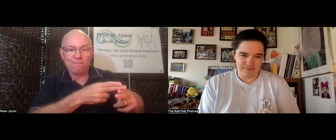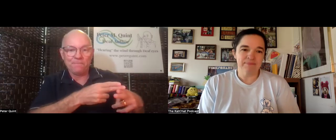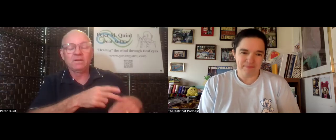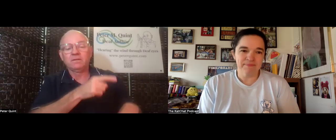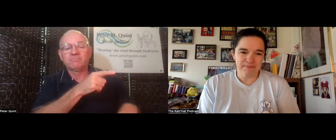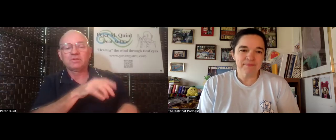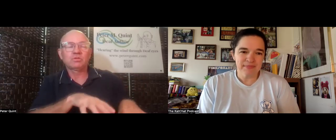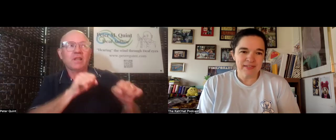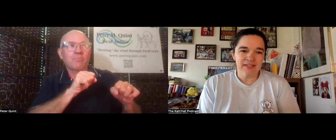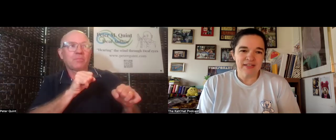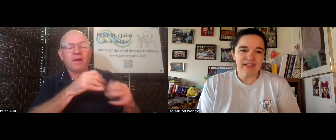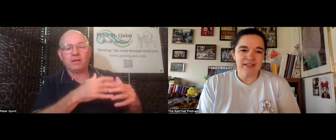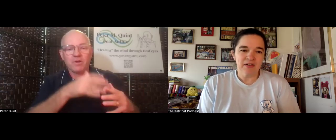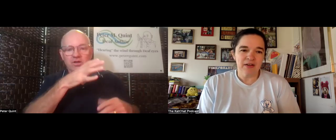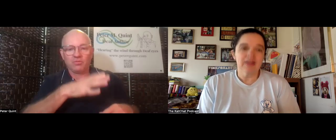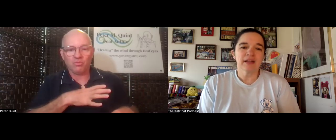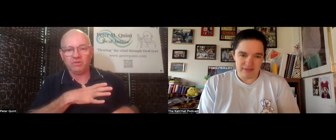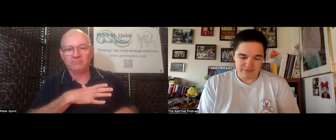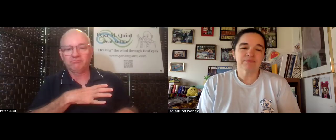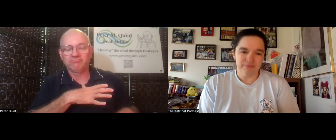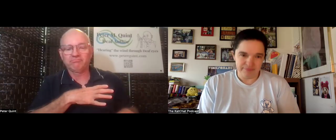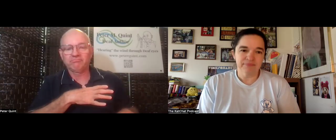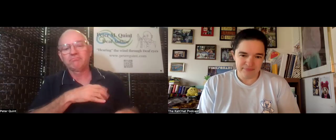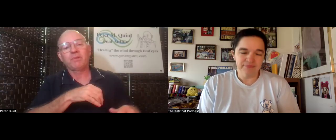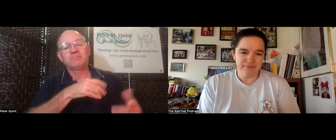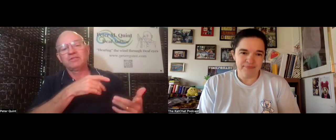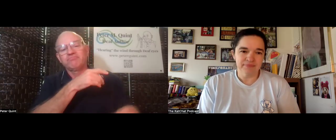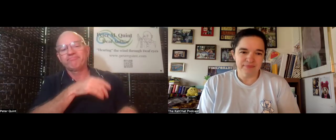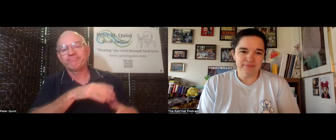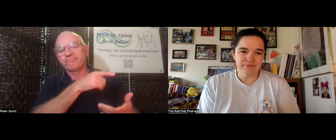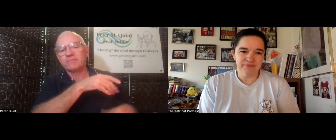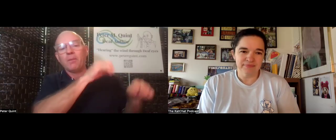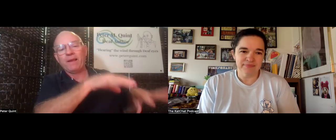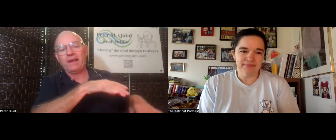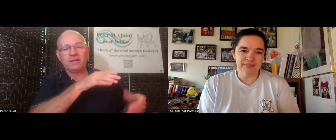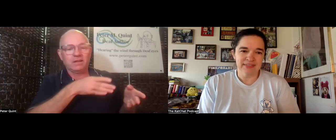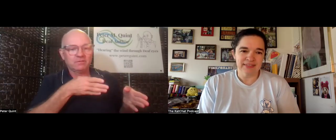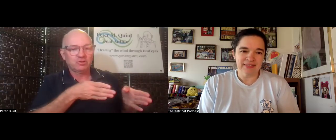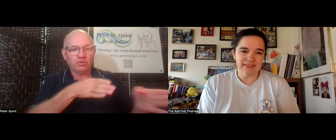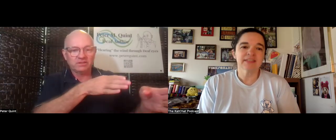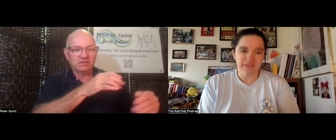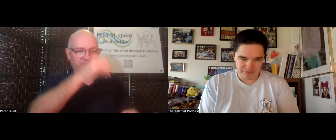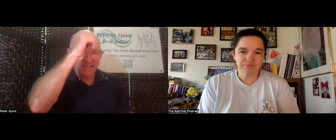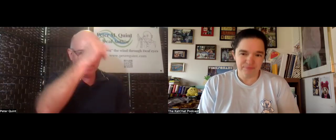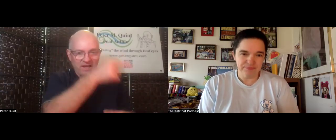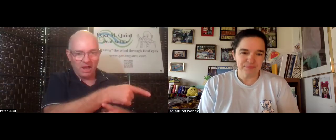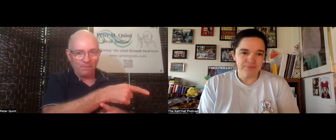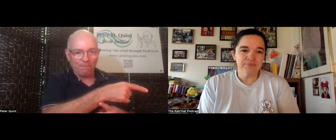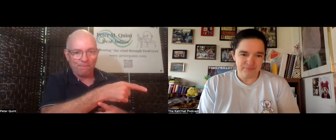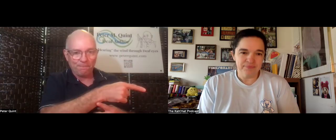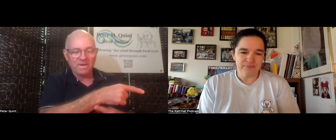Yeah. She was adopted by an American woman, but bad and stupid.